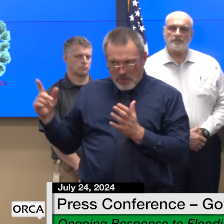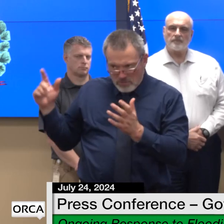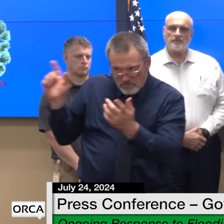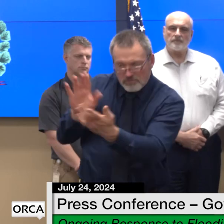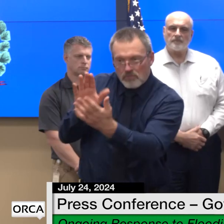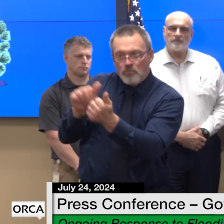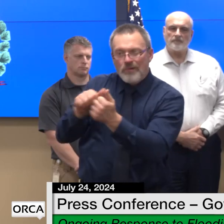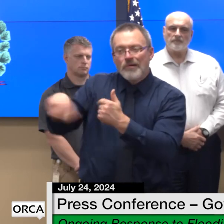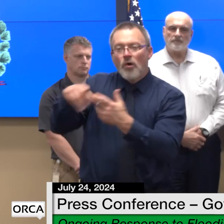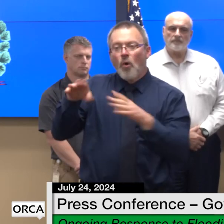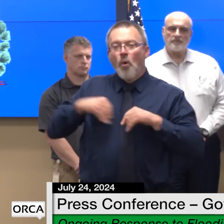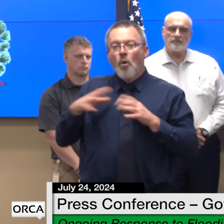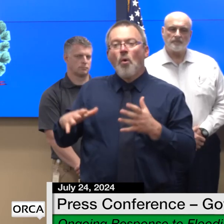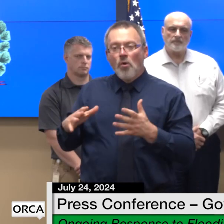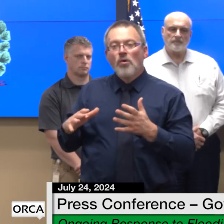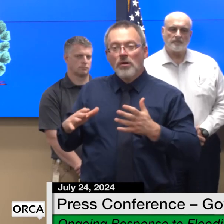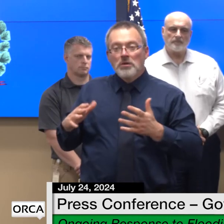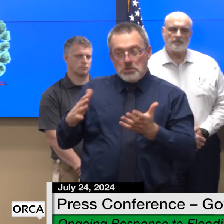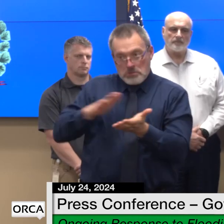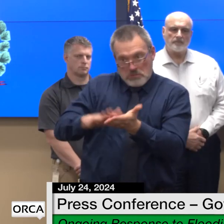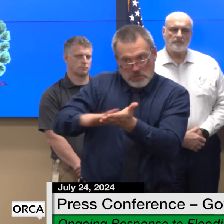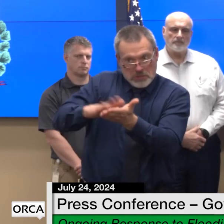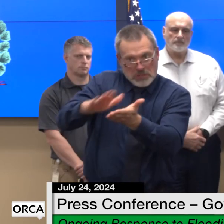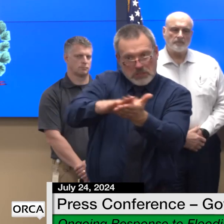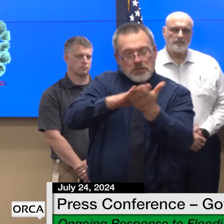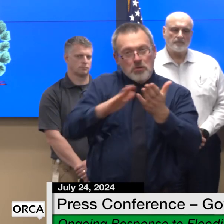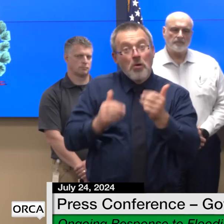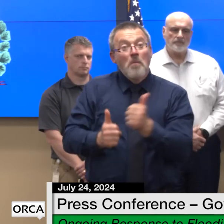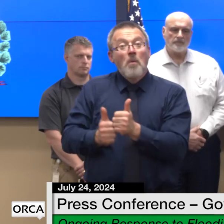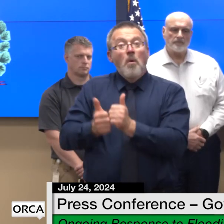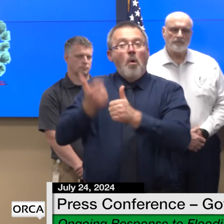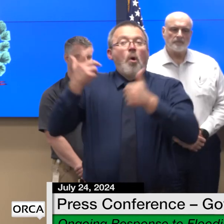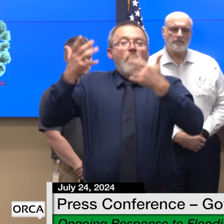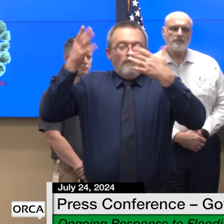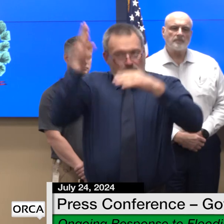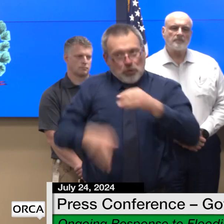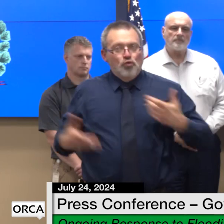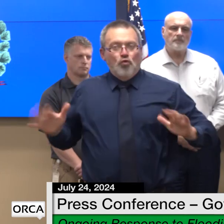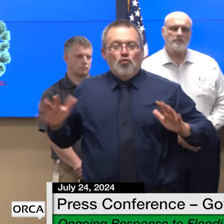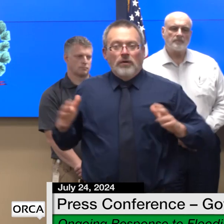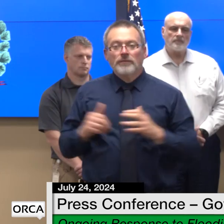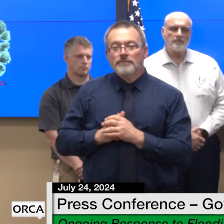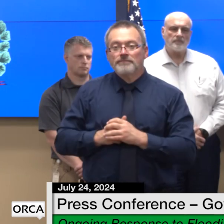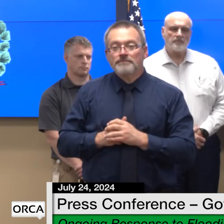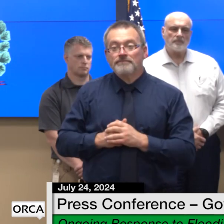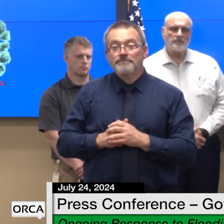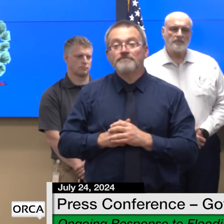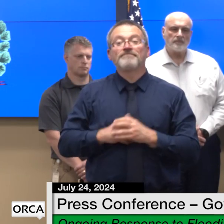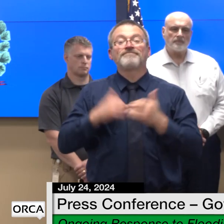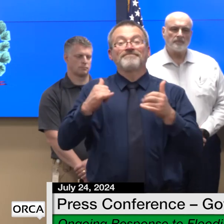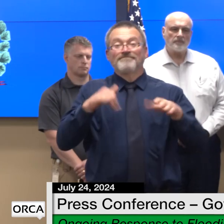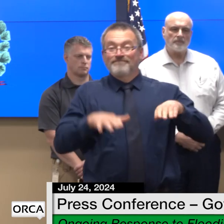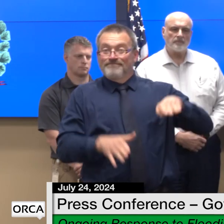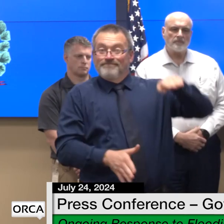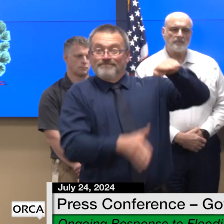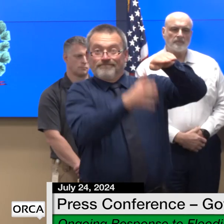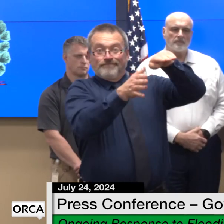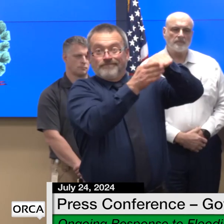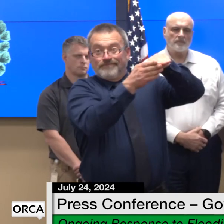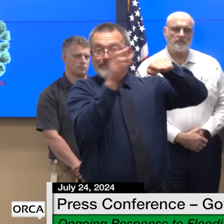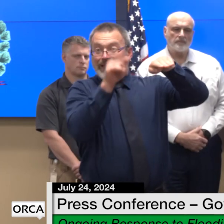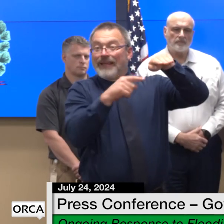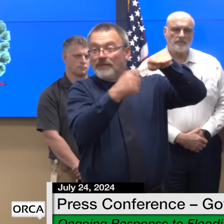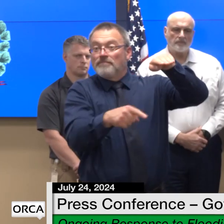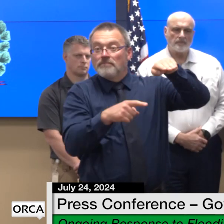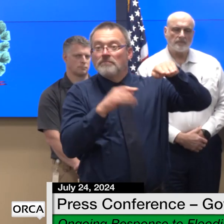have been cleaned up at this point. The dam safety program has visited 44 dams since last week's